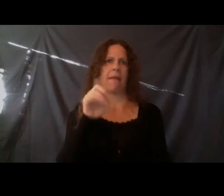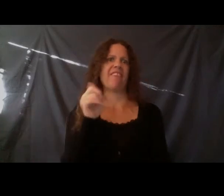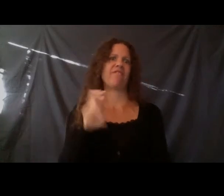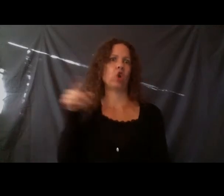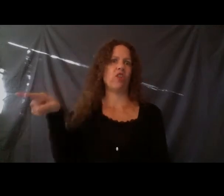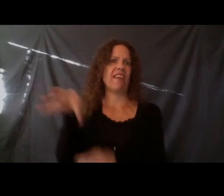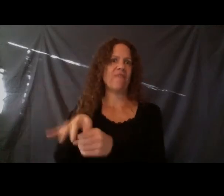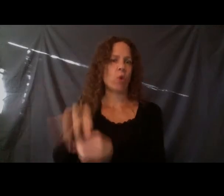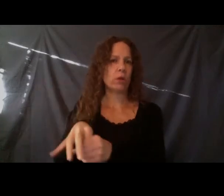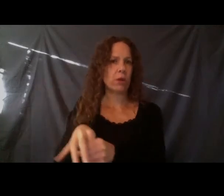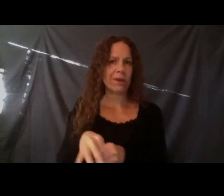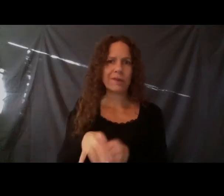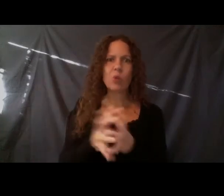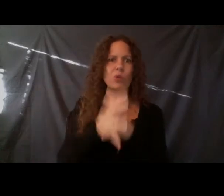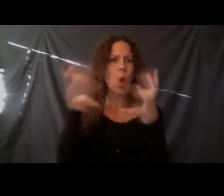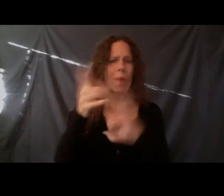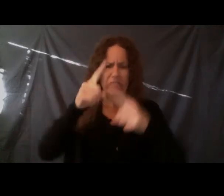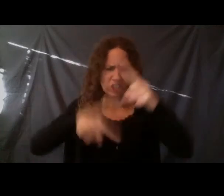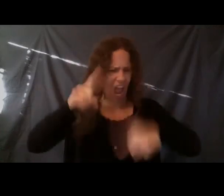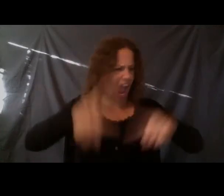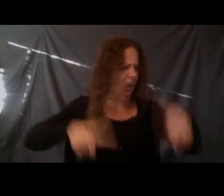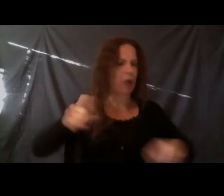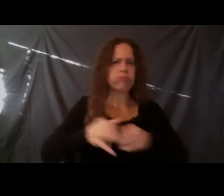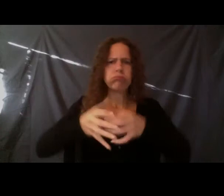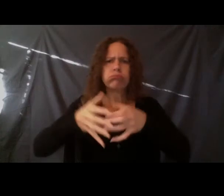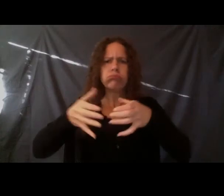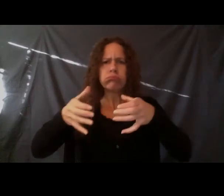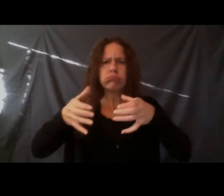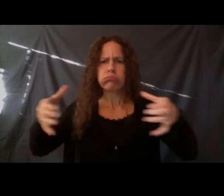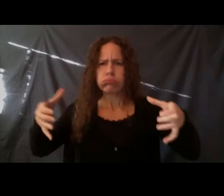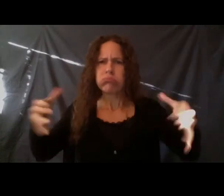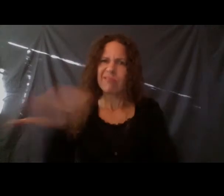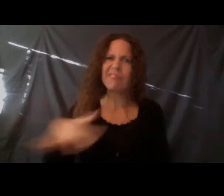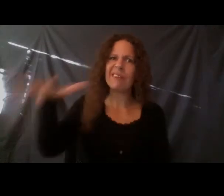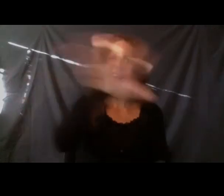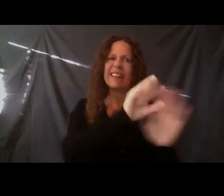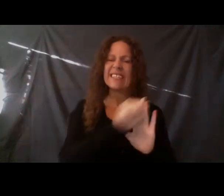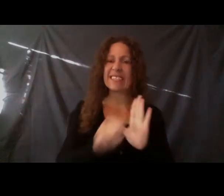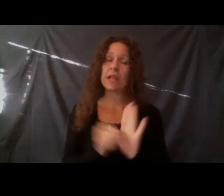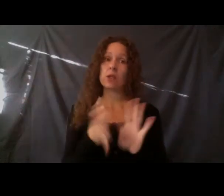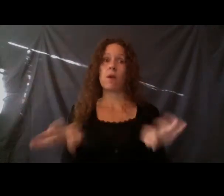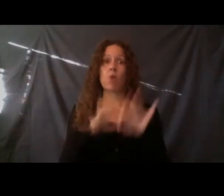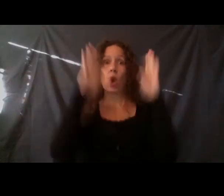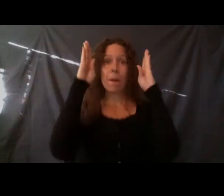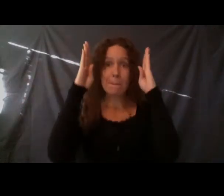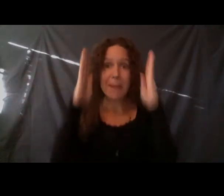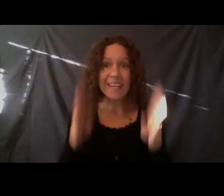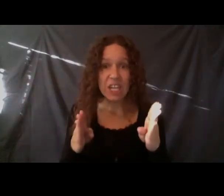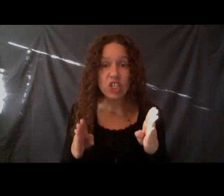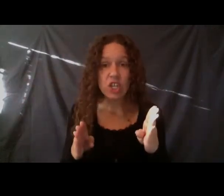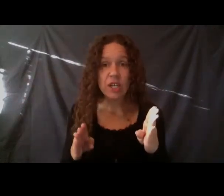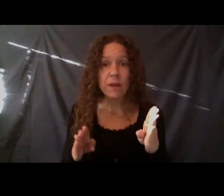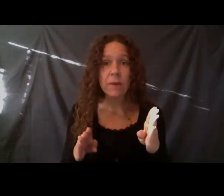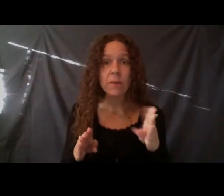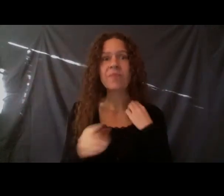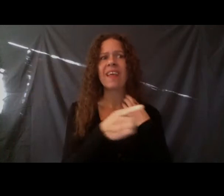these states, and we have got to pay attention to them. And Robbie Hunter from the State Building Trades admitted HRE was